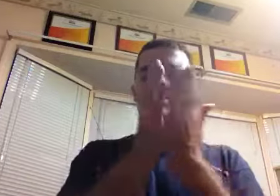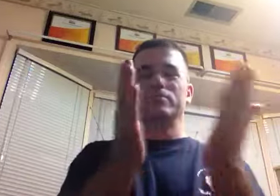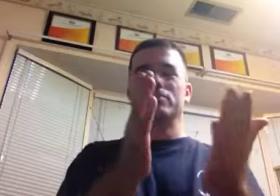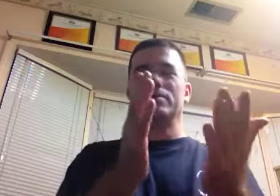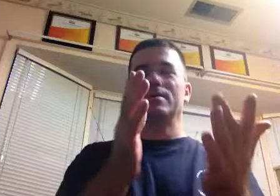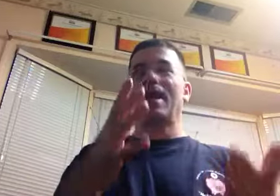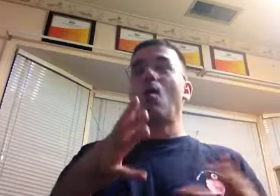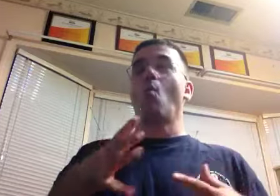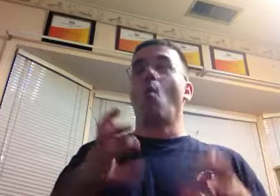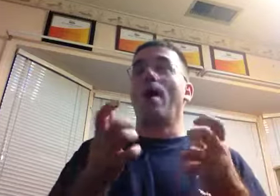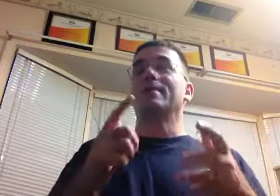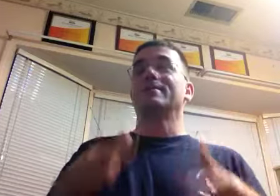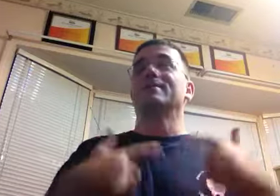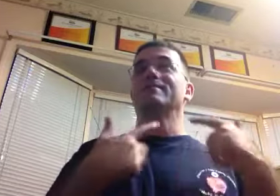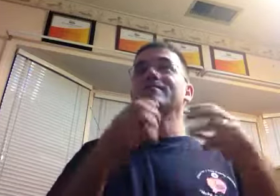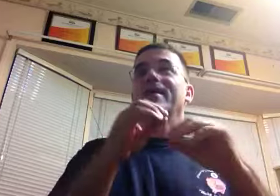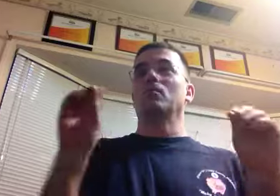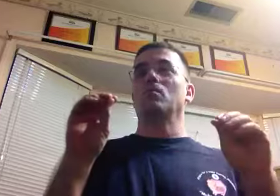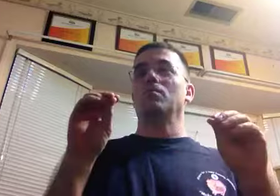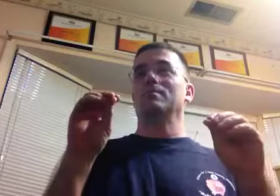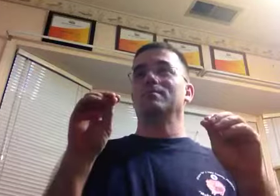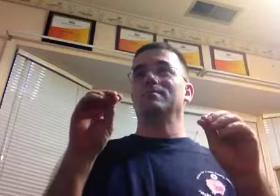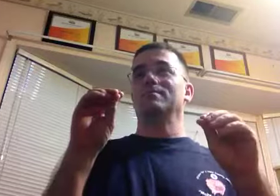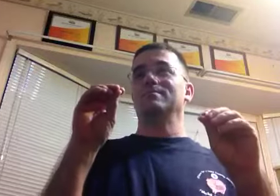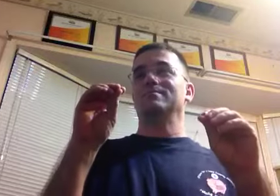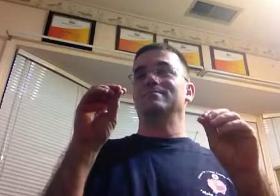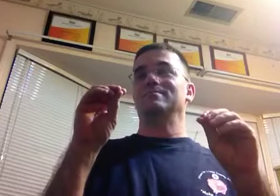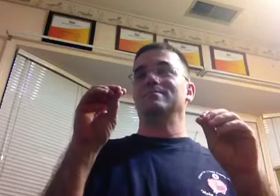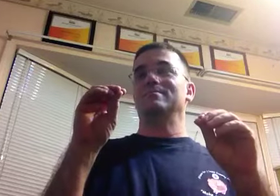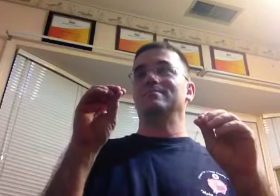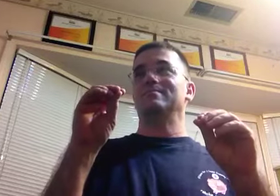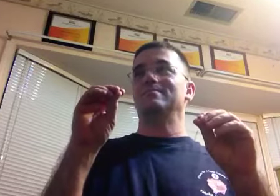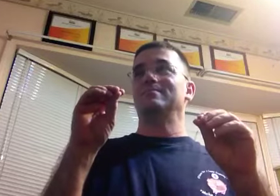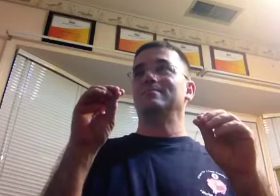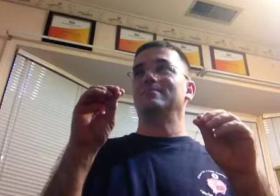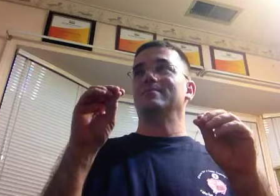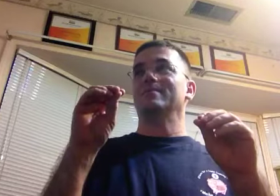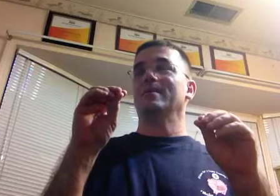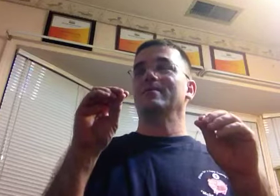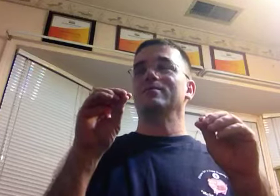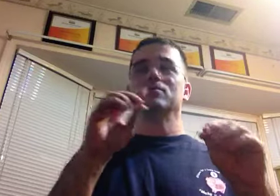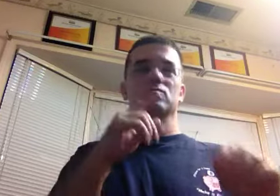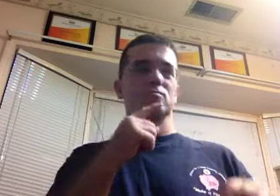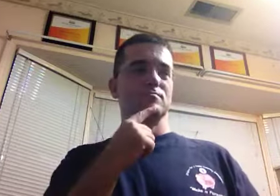I guess, about that. So she's doing a destination wedding. Yep, you're right.